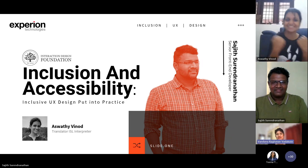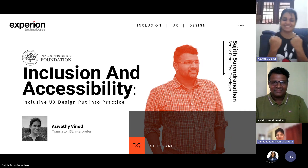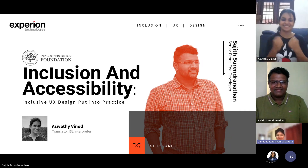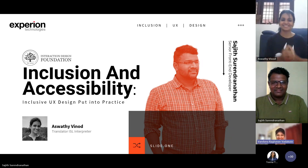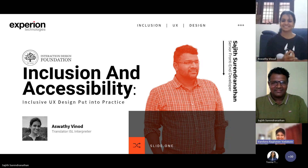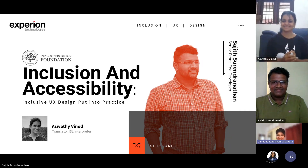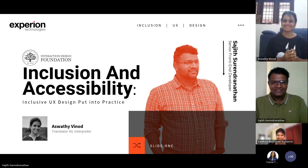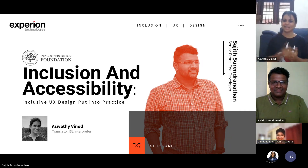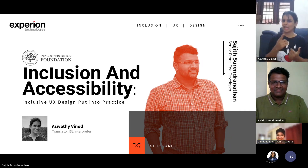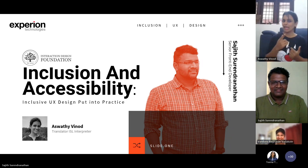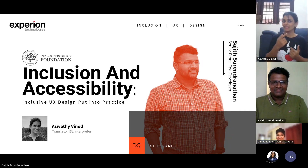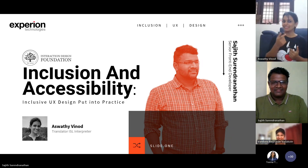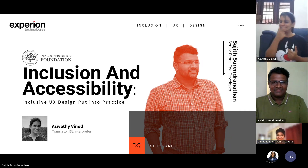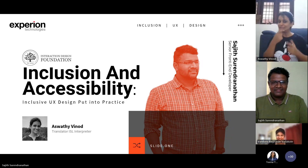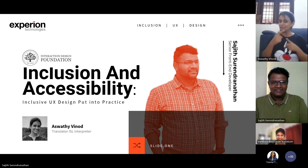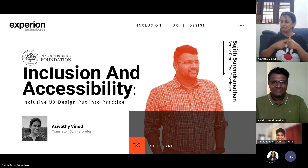of humor,